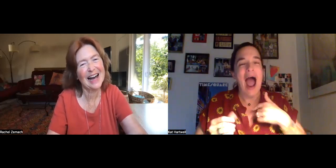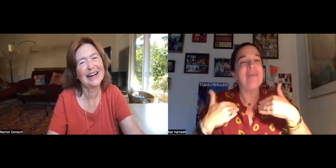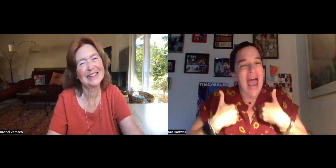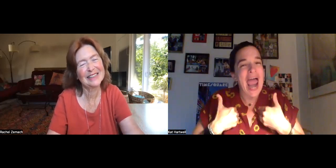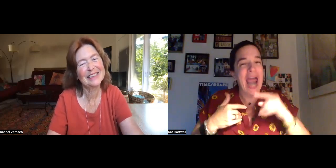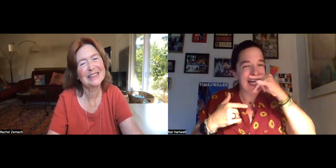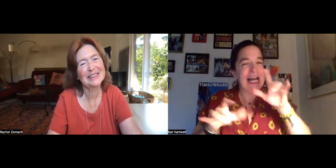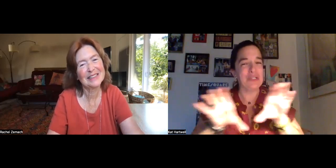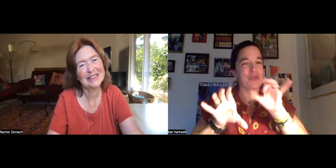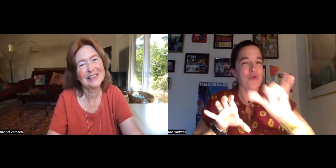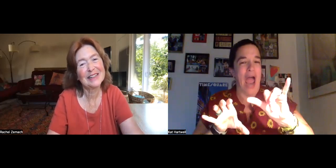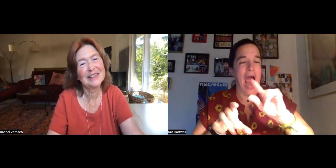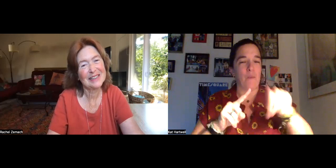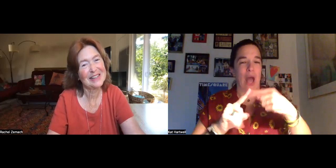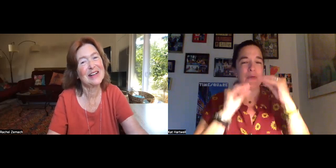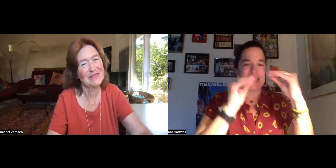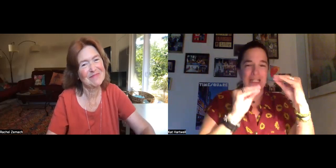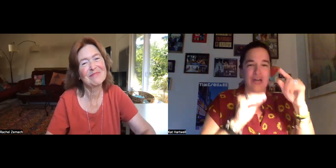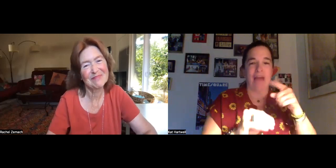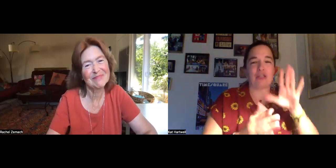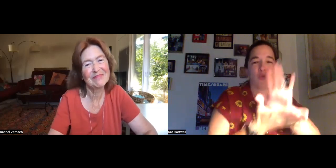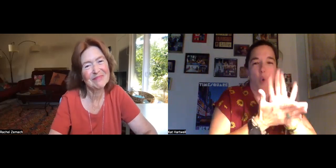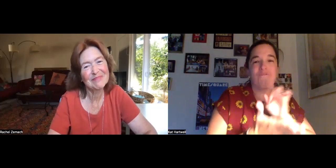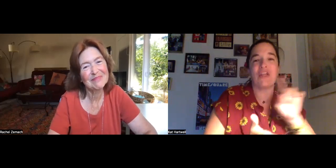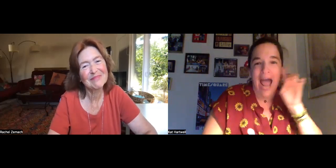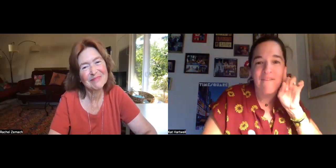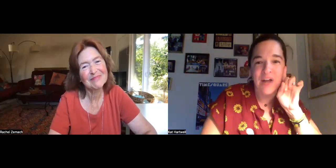I've had kids do that when I was teaching at the pool for the dock.